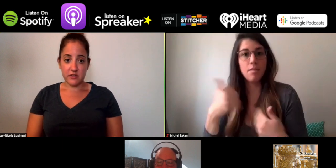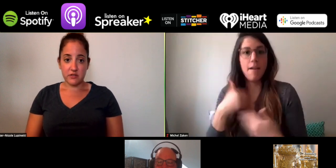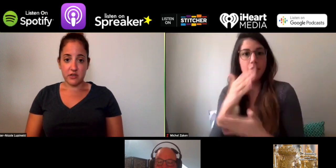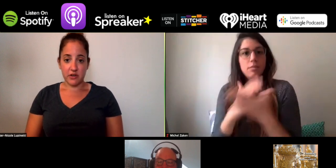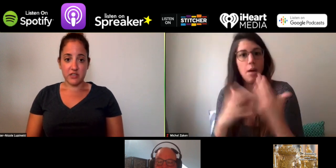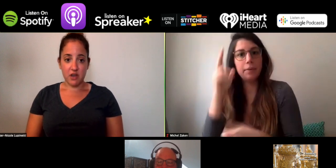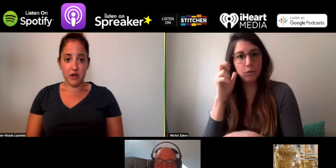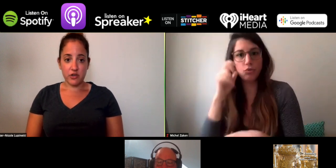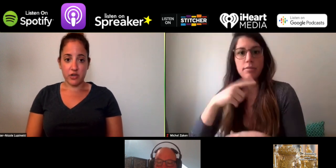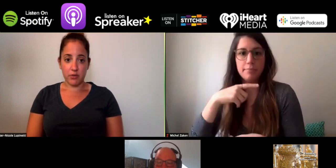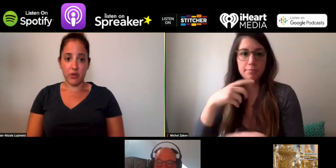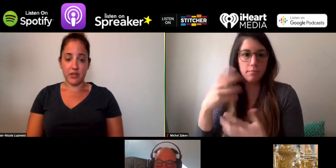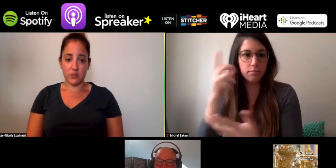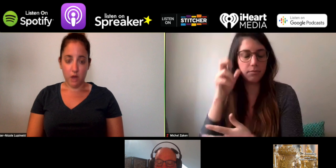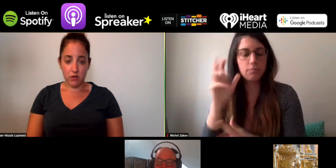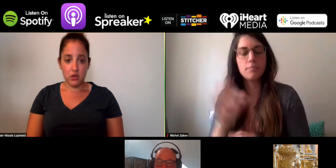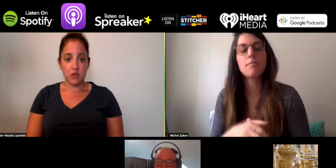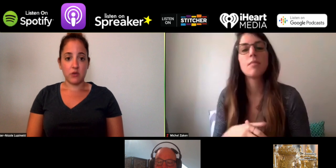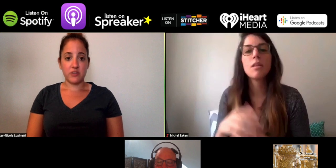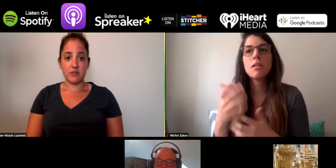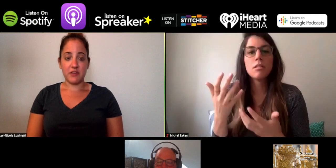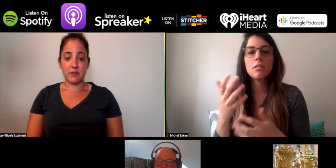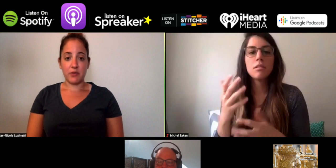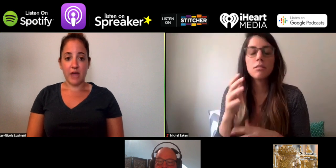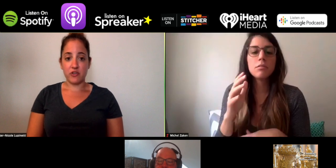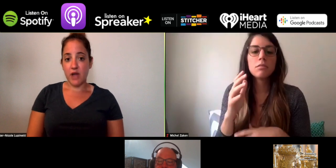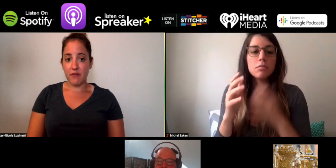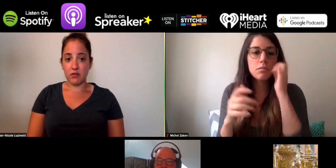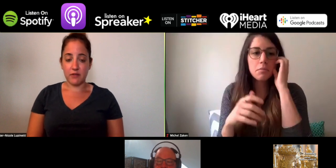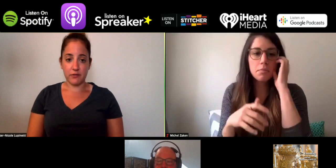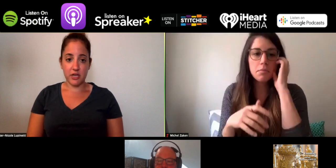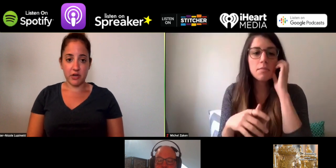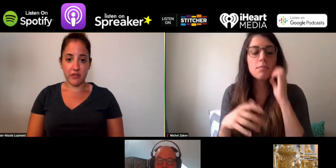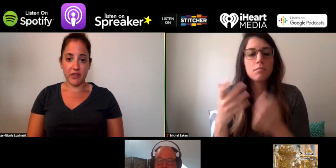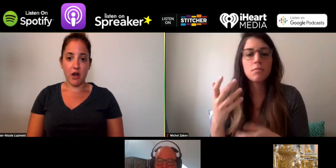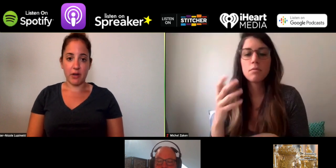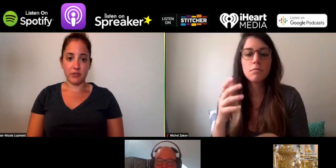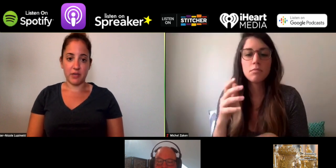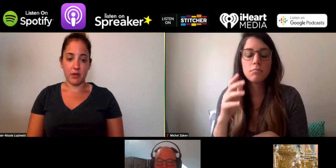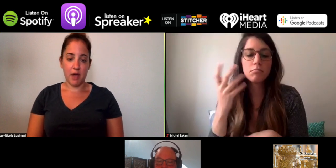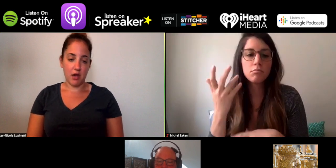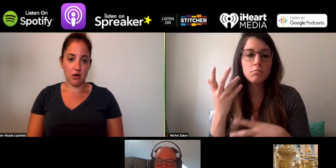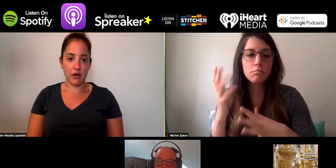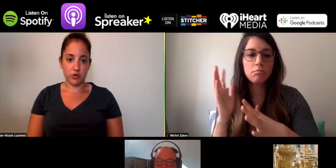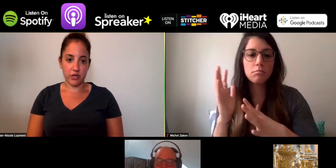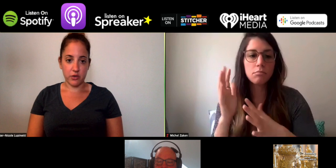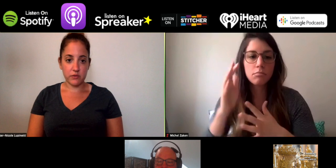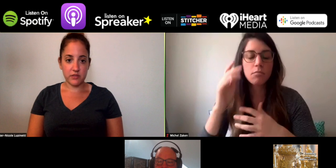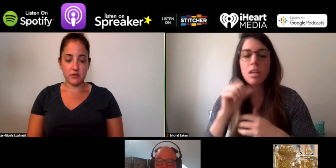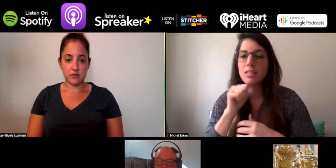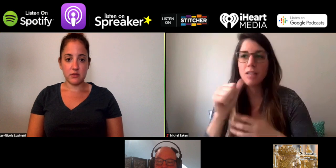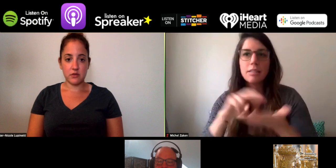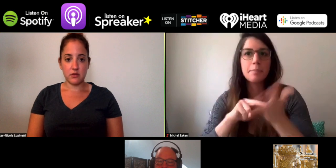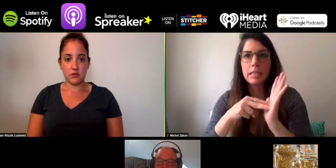ears. There is the auditory component as well. You know, some deaf people do have a level of hearing that they are able to pick up on auditory